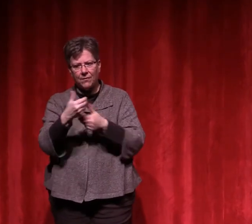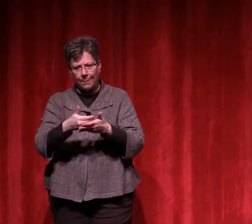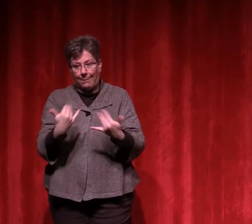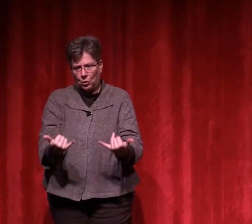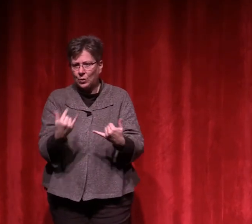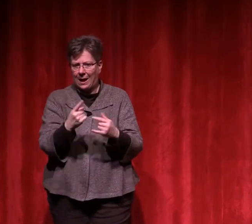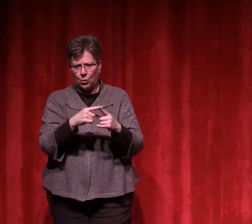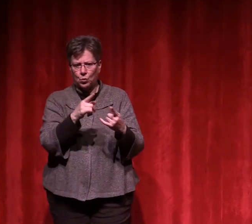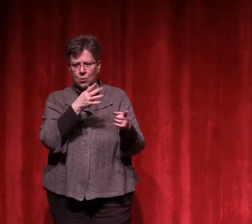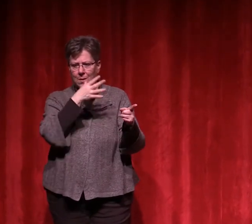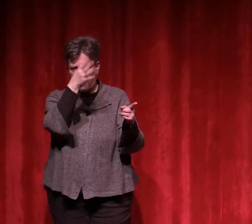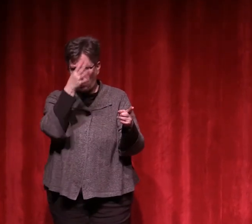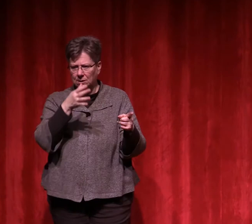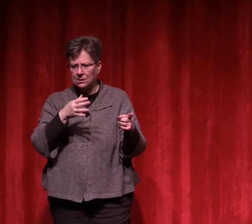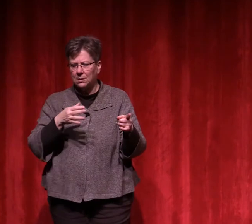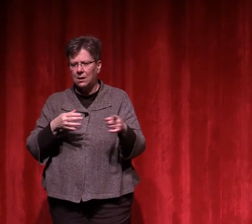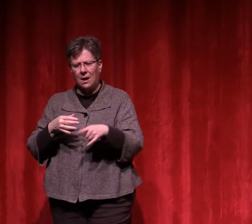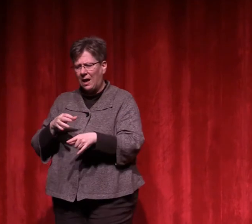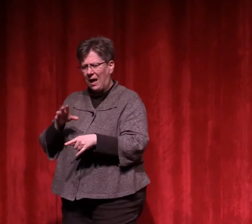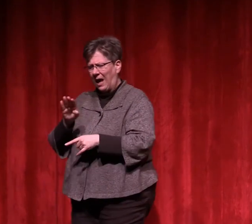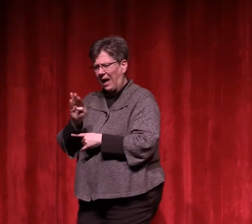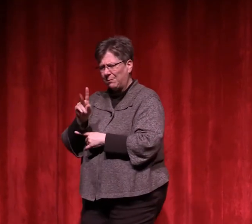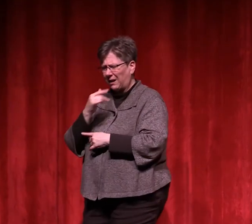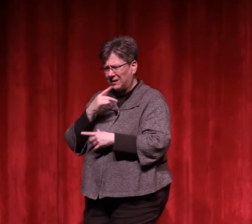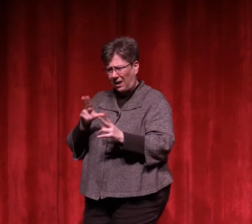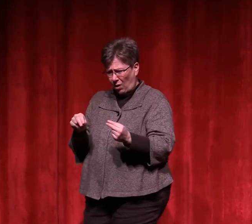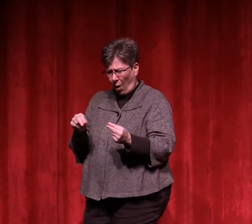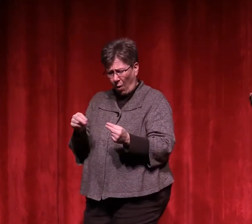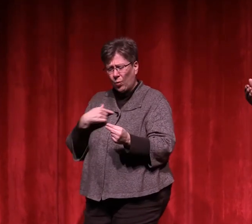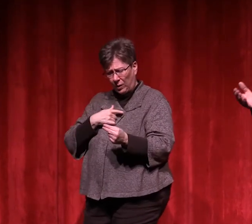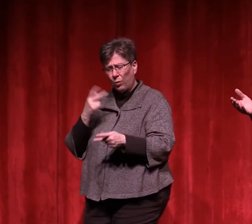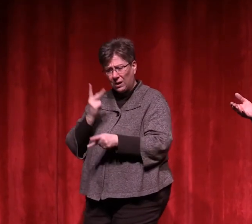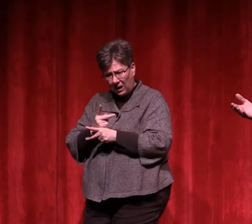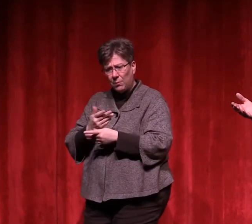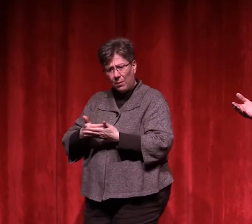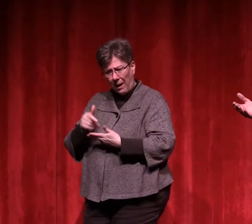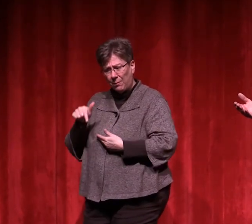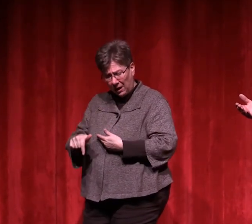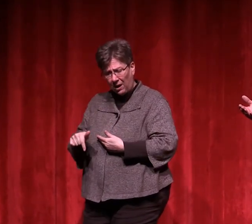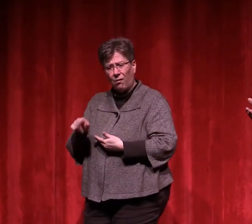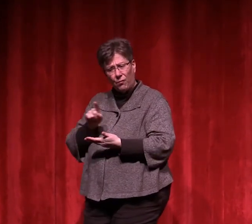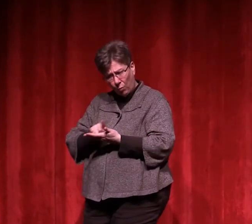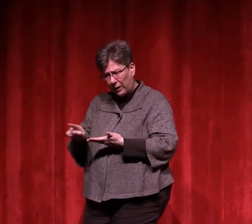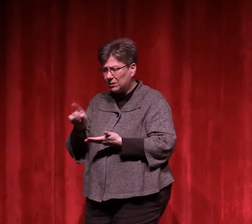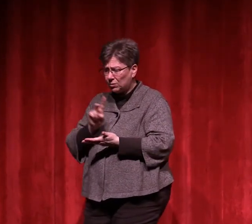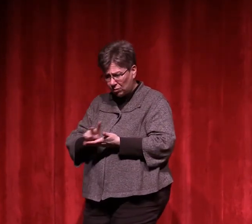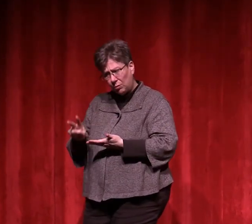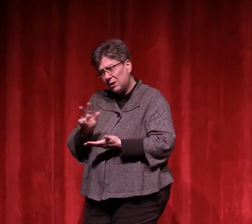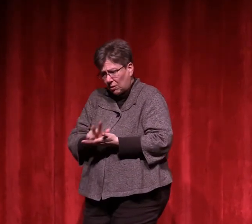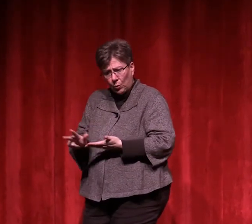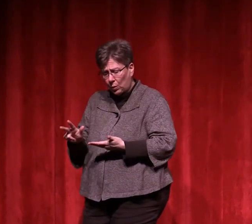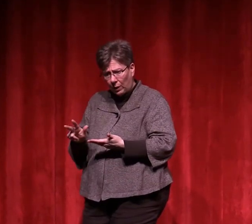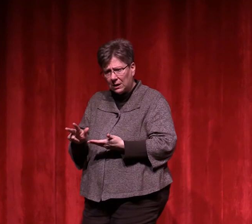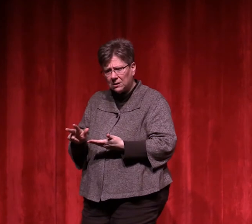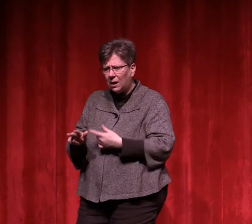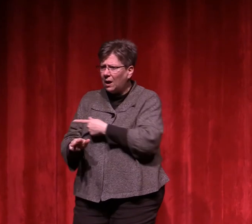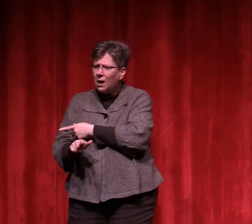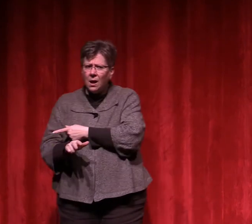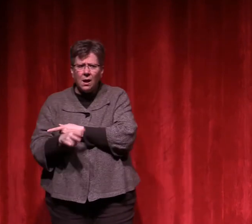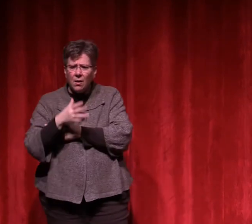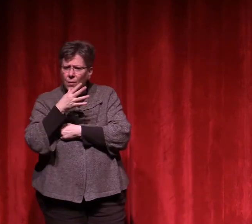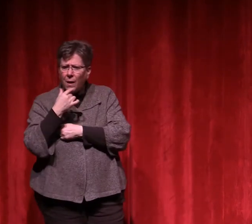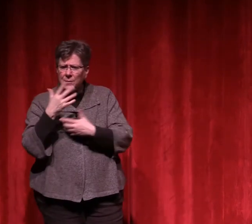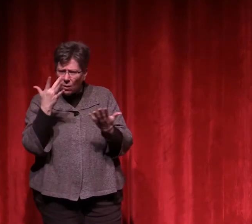2 or 3 weeks. Where will you keep the baby? Well, in a crib here, or we'll put her in foster care for the 2 or 3 weeks. Why would you do